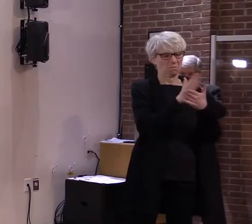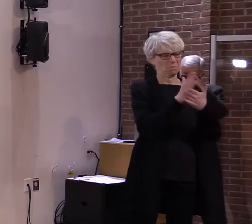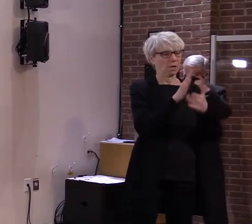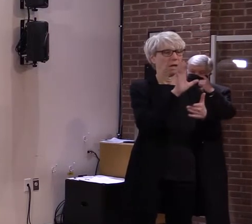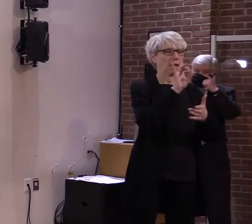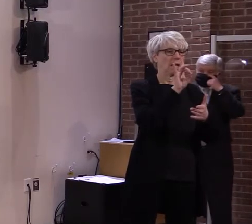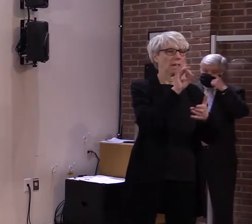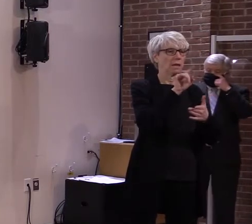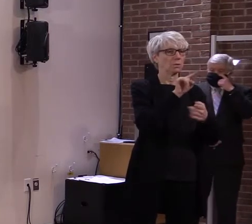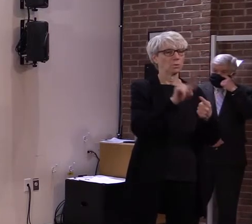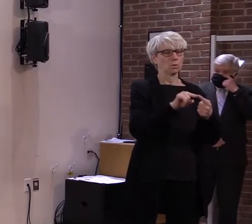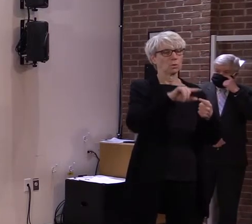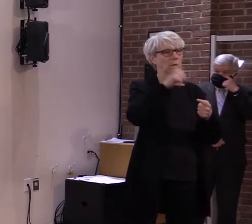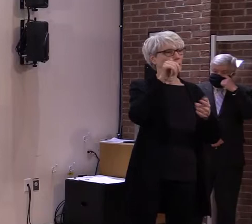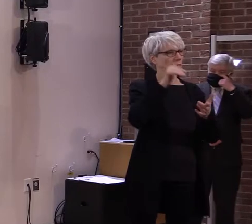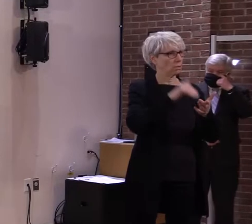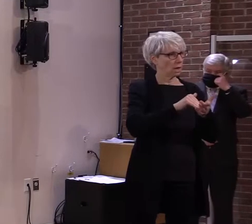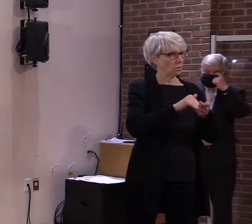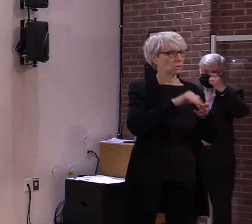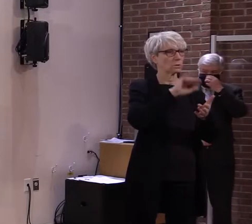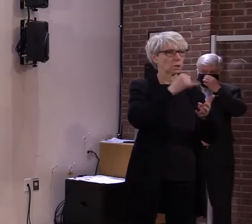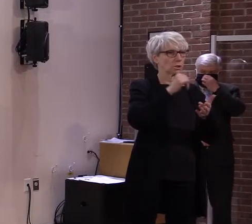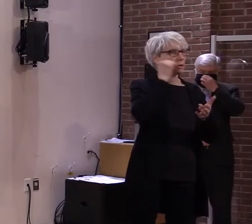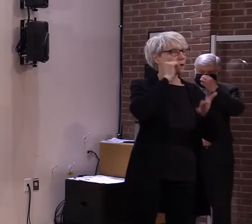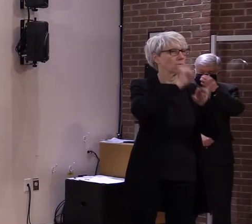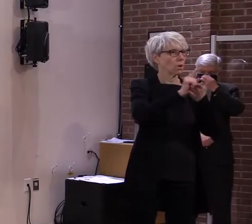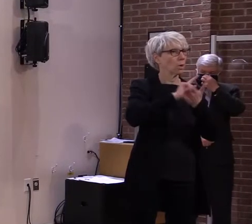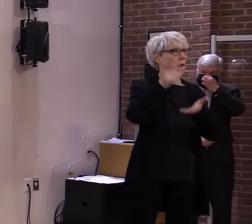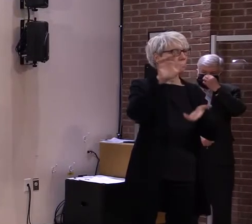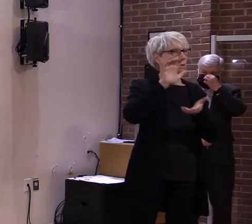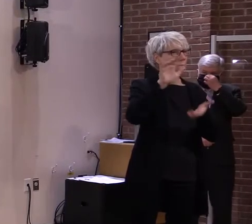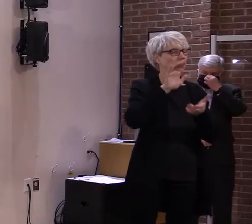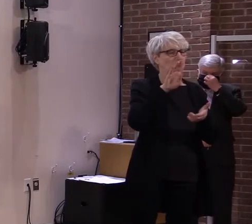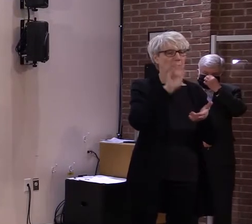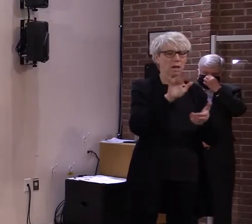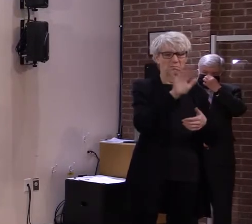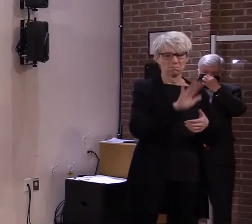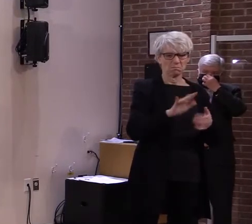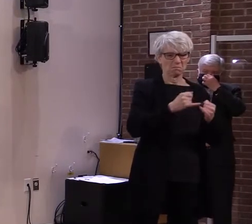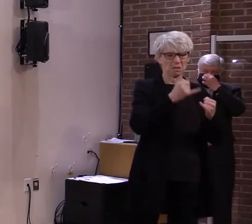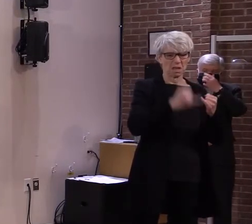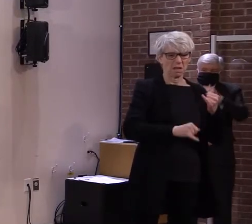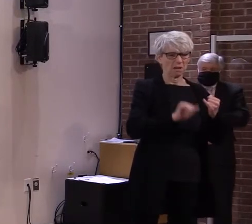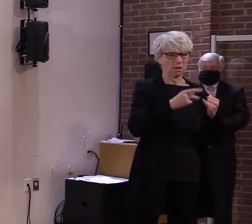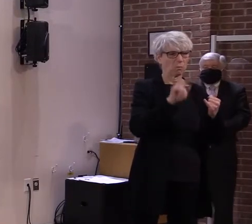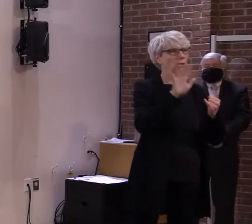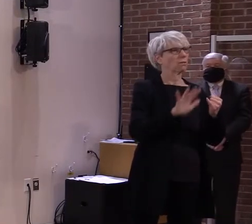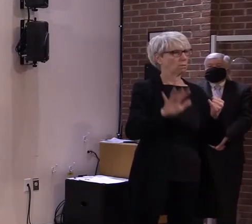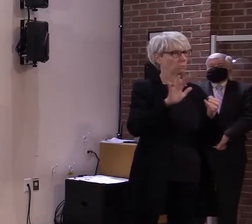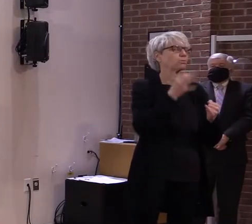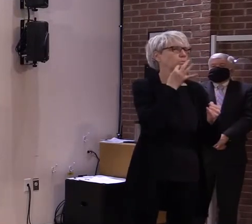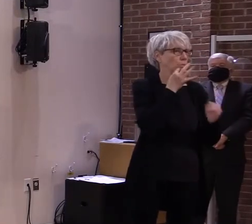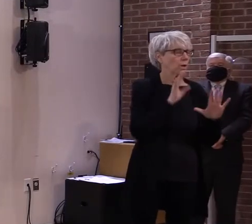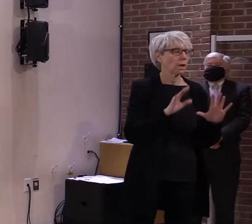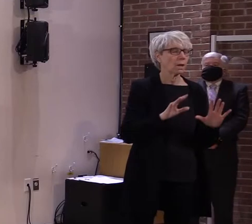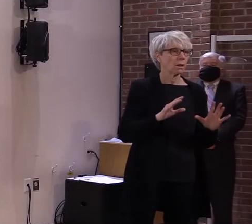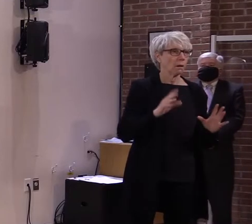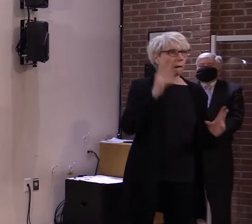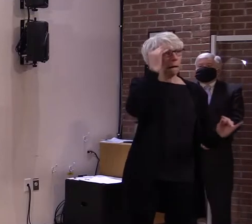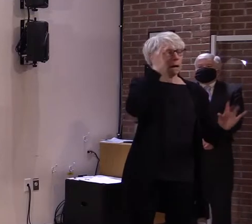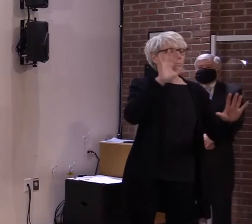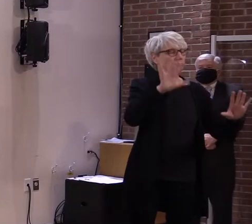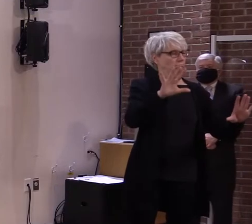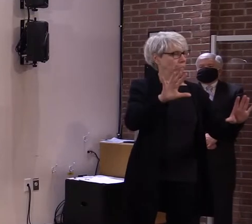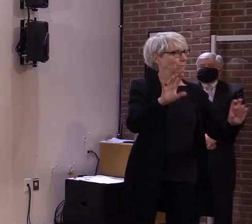doses a week of Johnson & Johnson by the end of the month or during the month. So no need to panic,